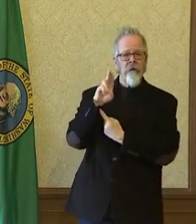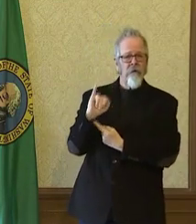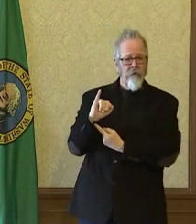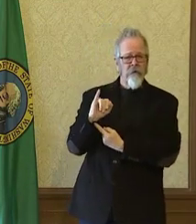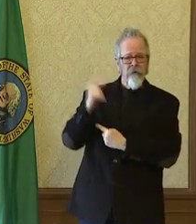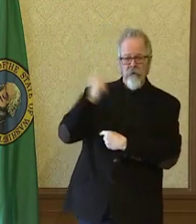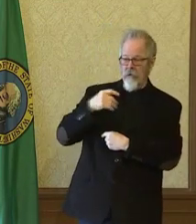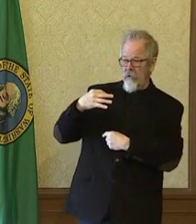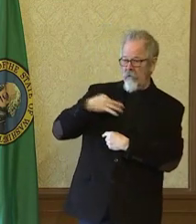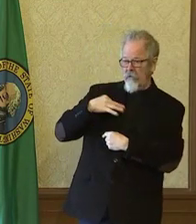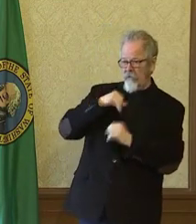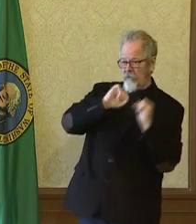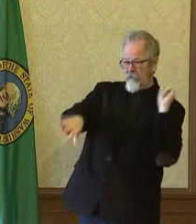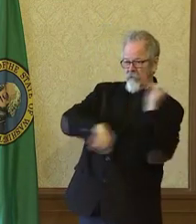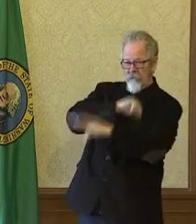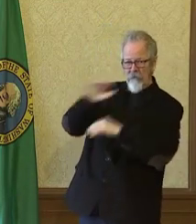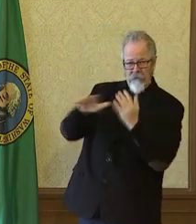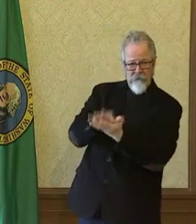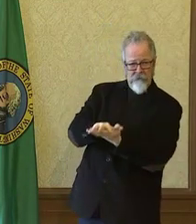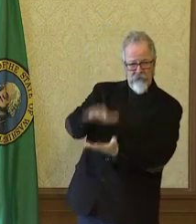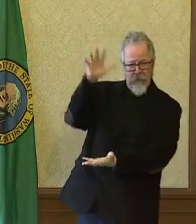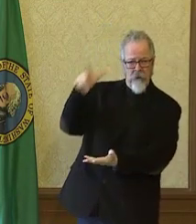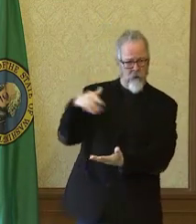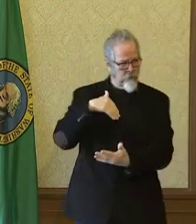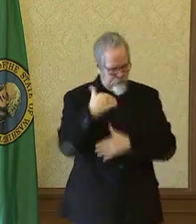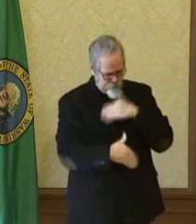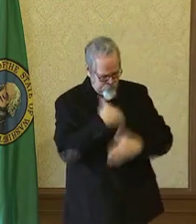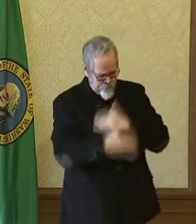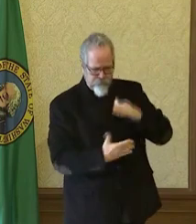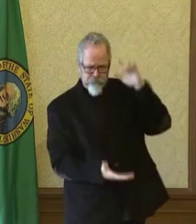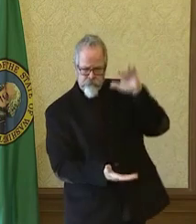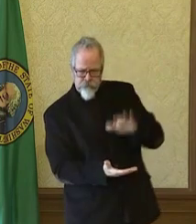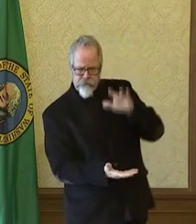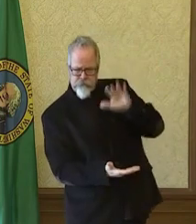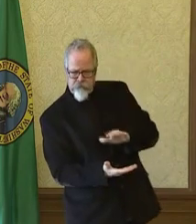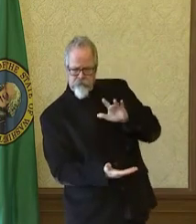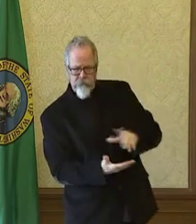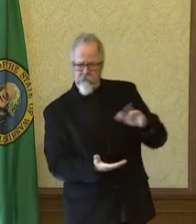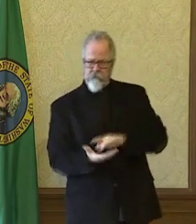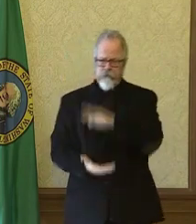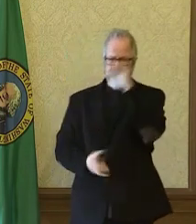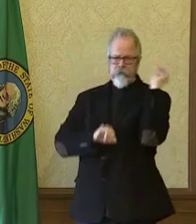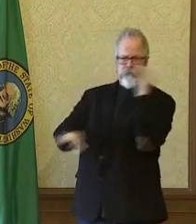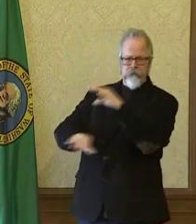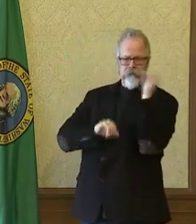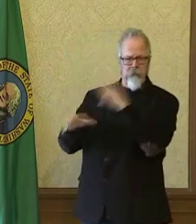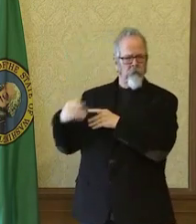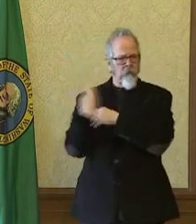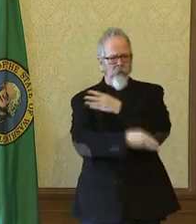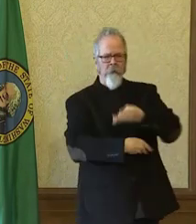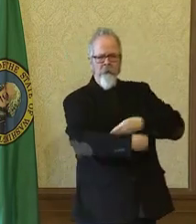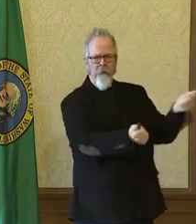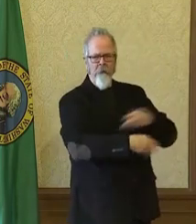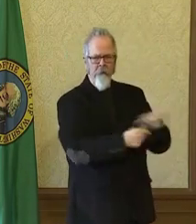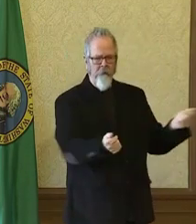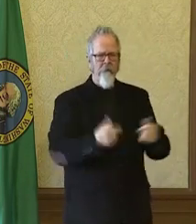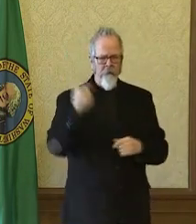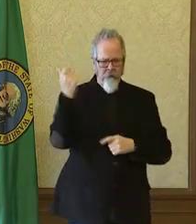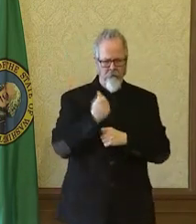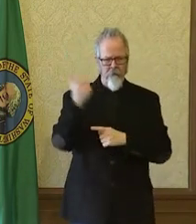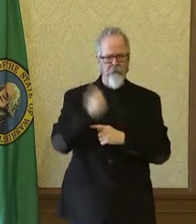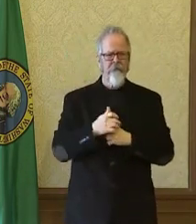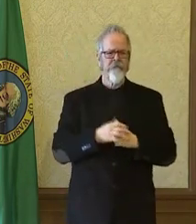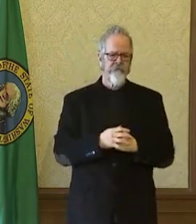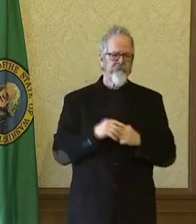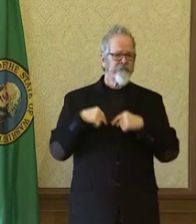as humanly possible. We've expanded the state Family Emergency Assistance Program to provide more cash